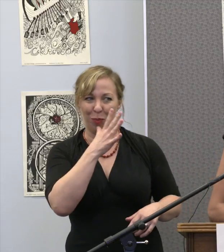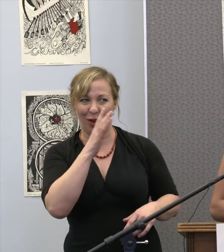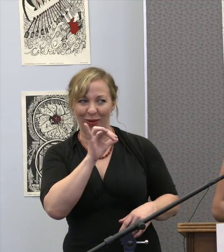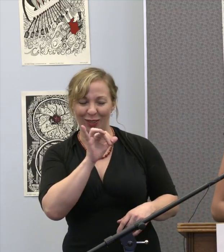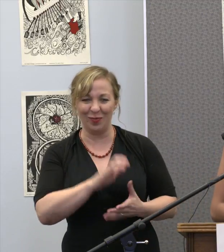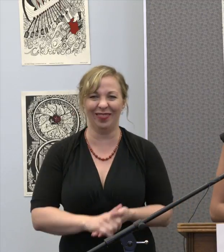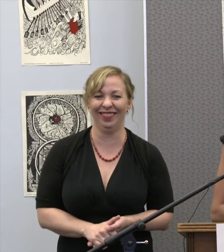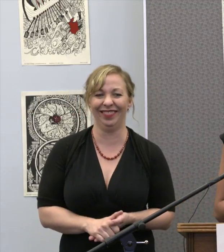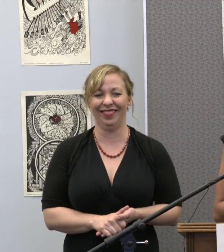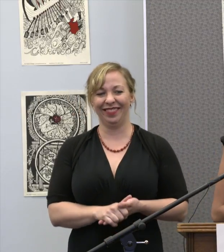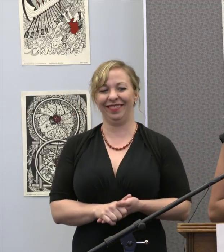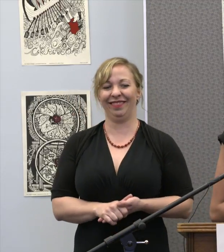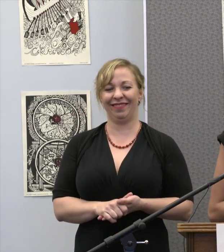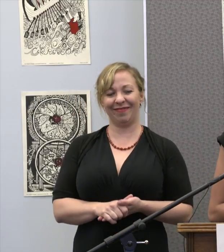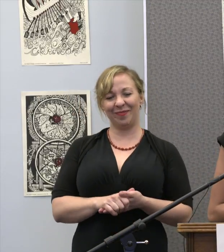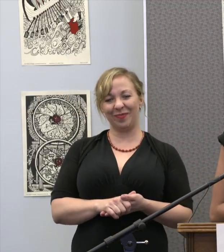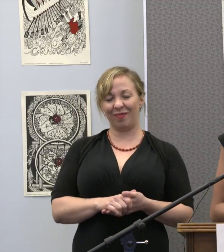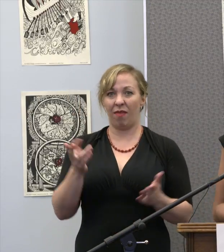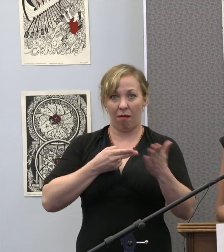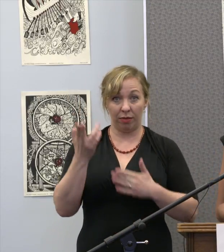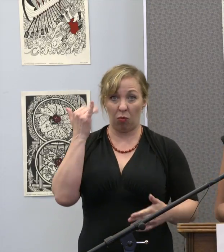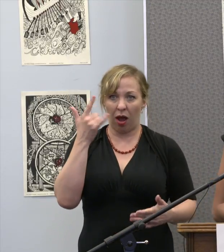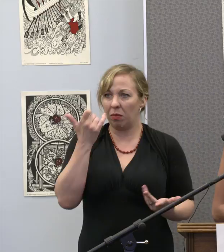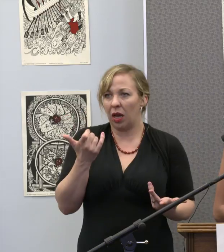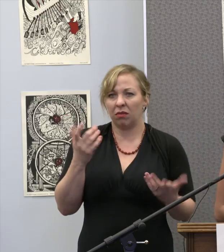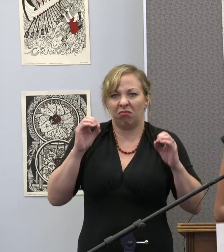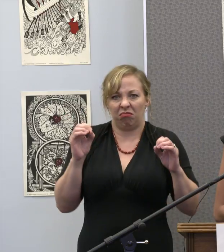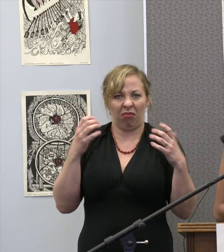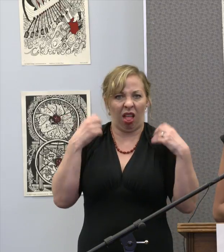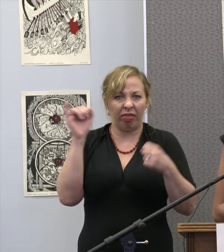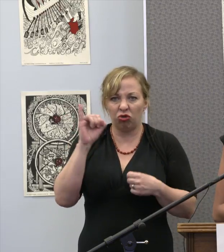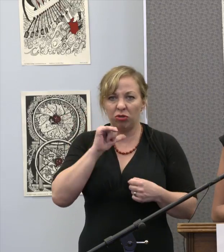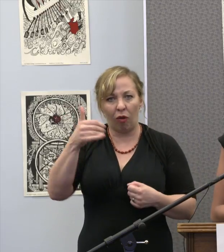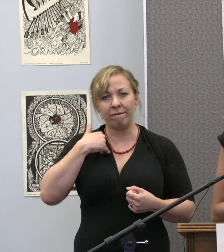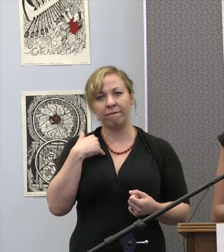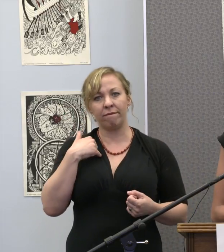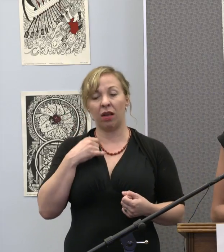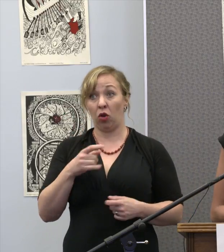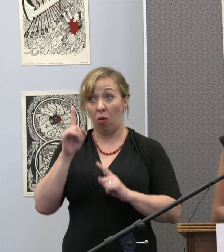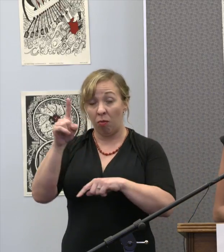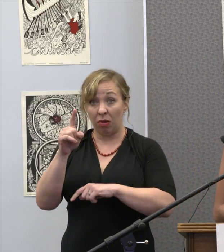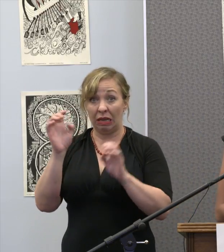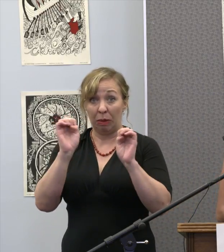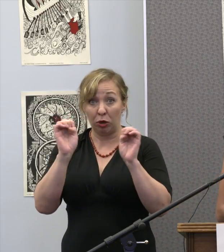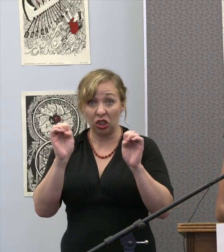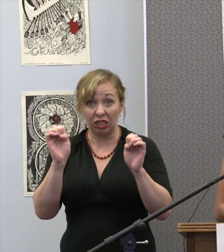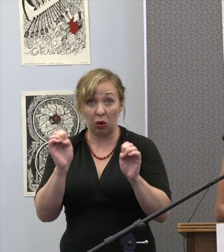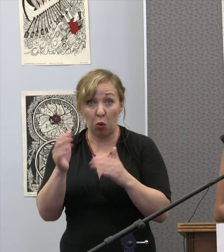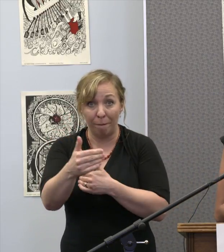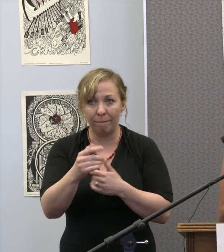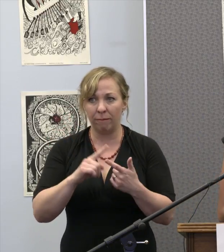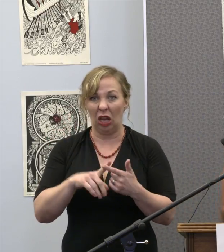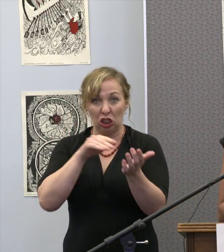that. Yeah. And that's honestly because we didn't have health care. So to us, a trip to the emergency room or a